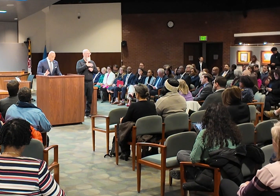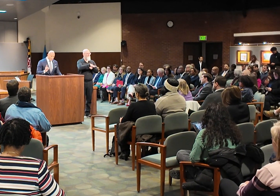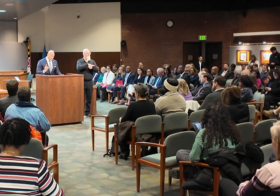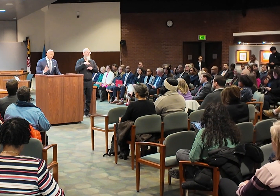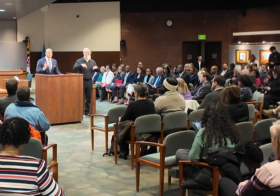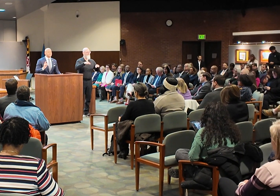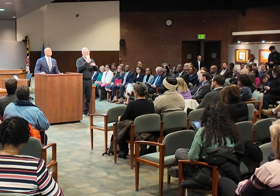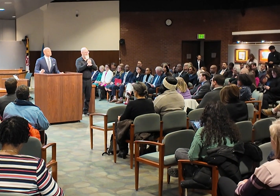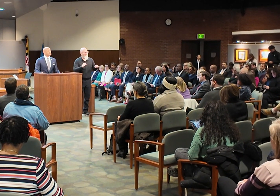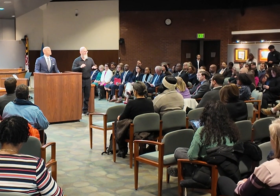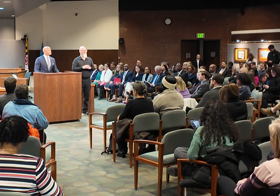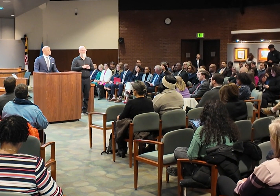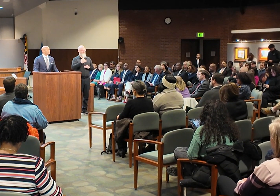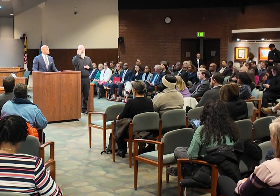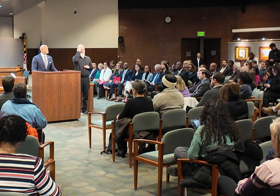if ICE wants trust,